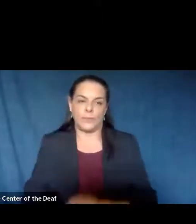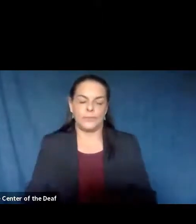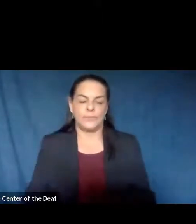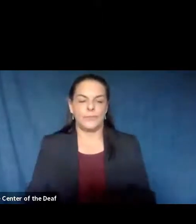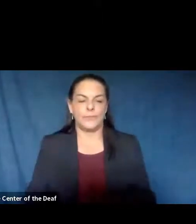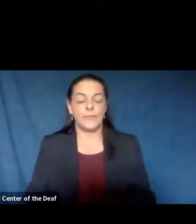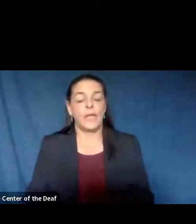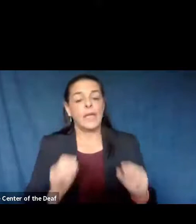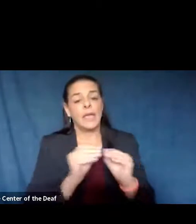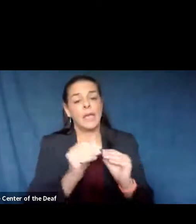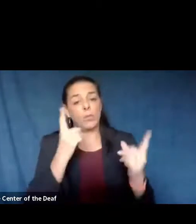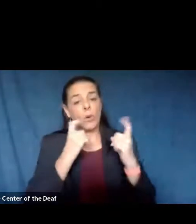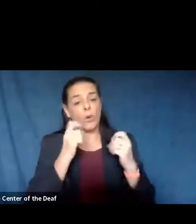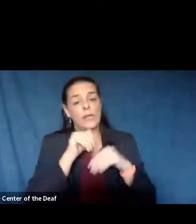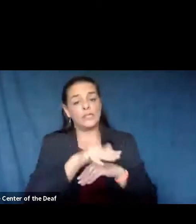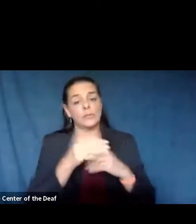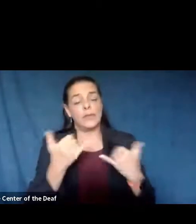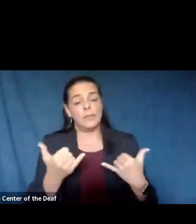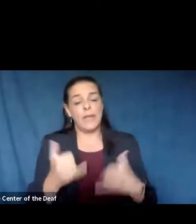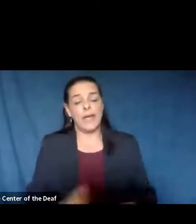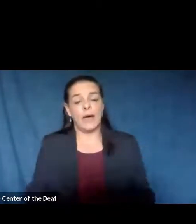questions? Please go ahead and submit them now.